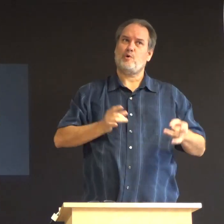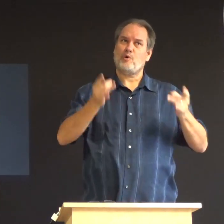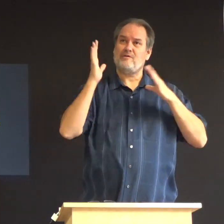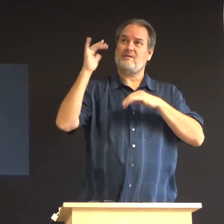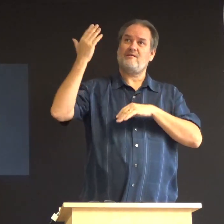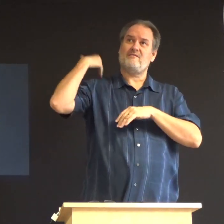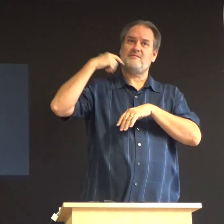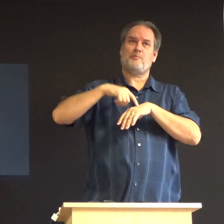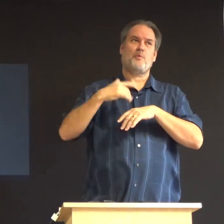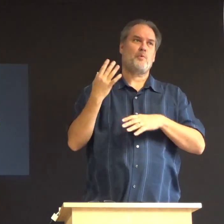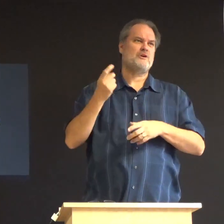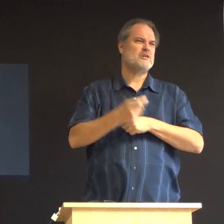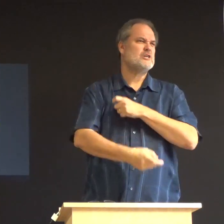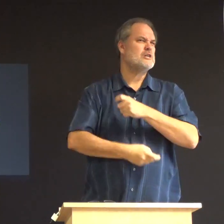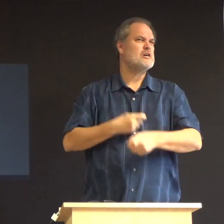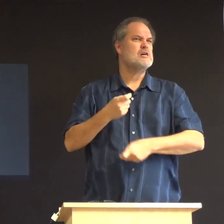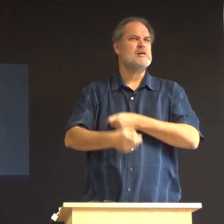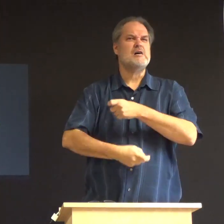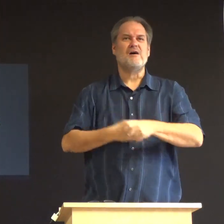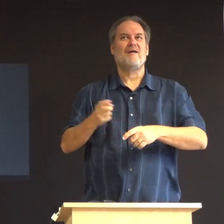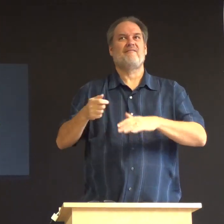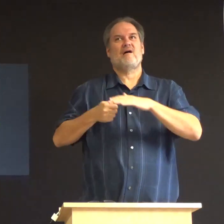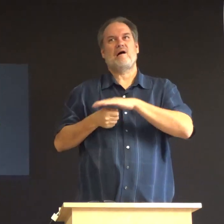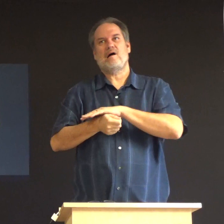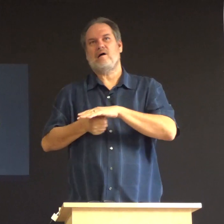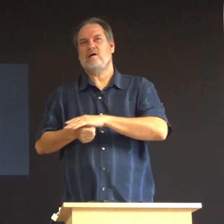The Romans, they persecuted Christ fiercely.